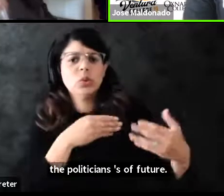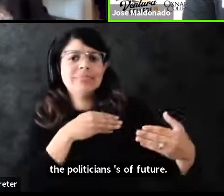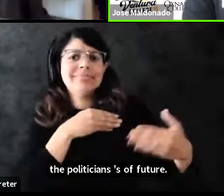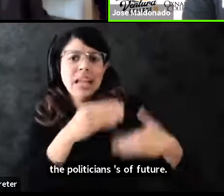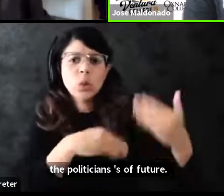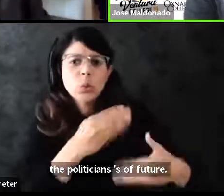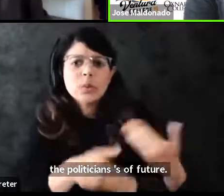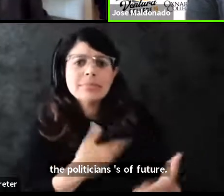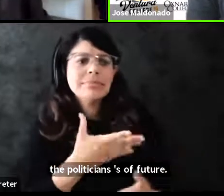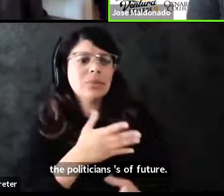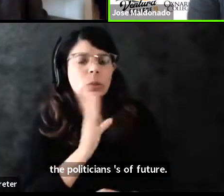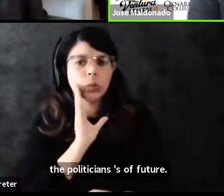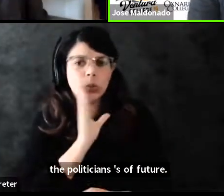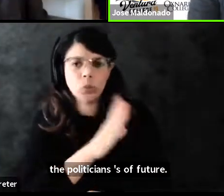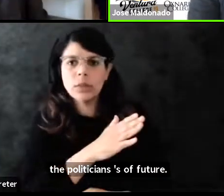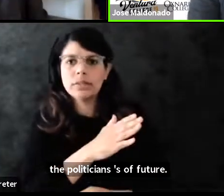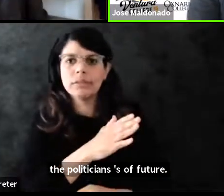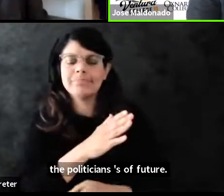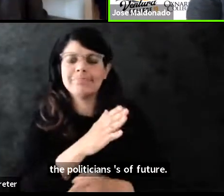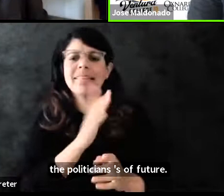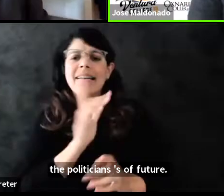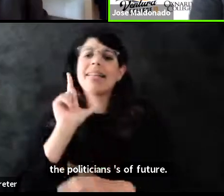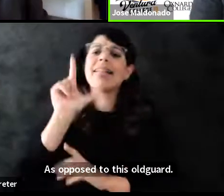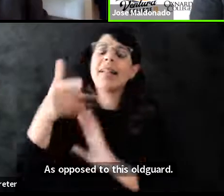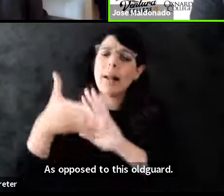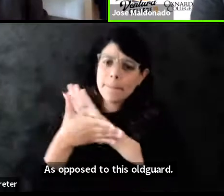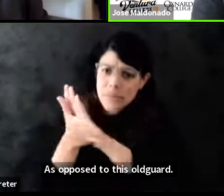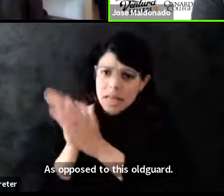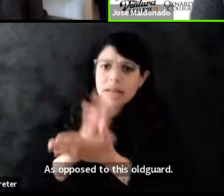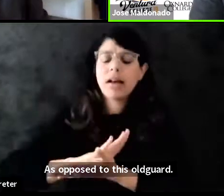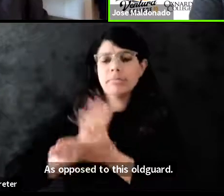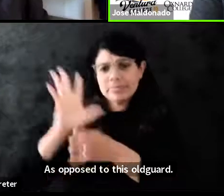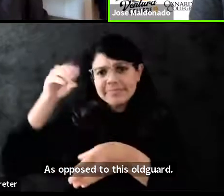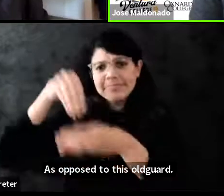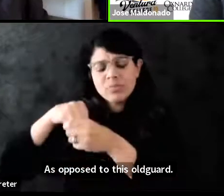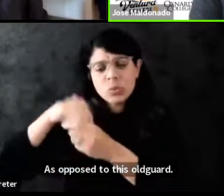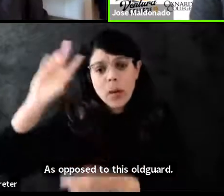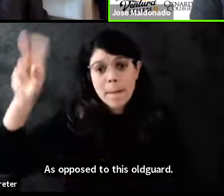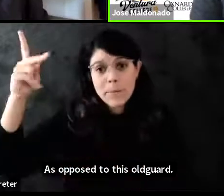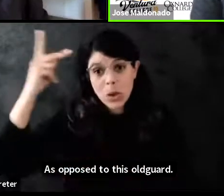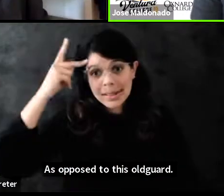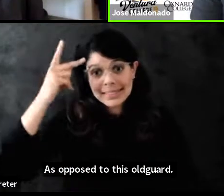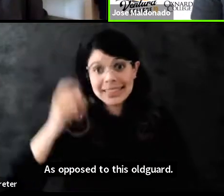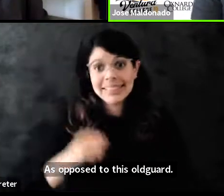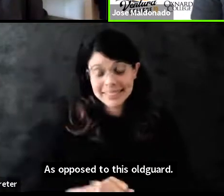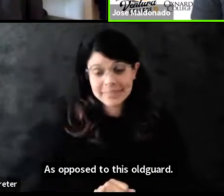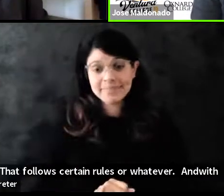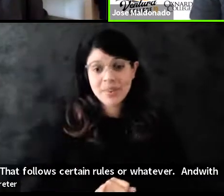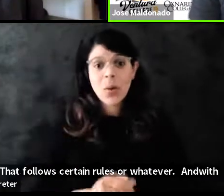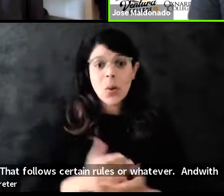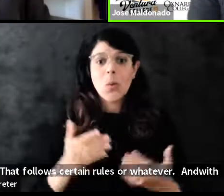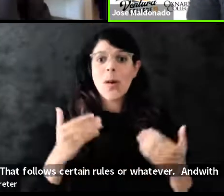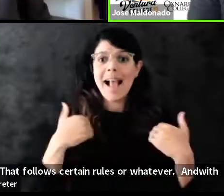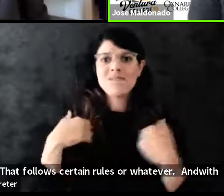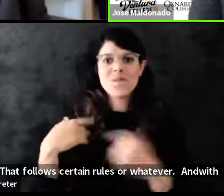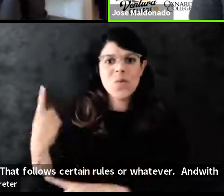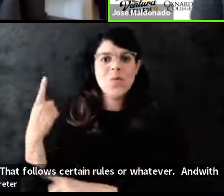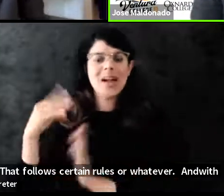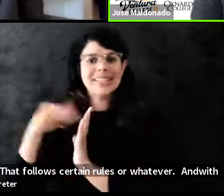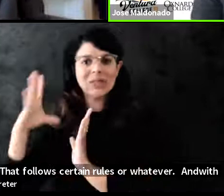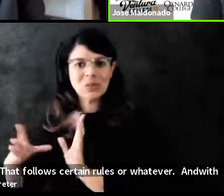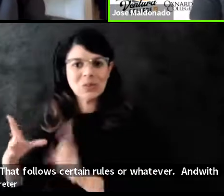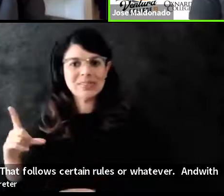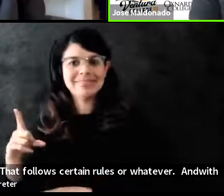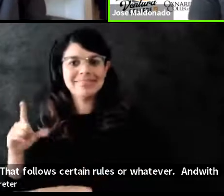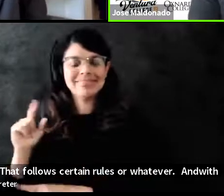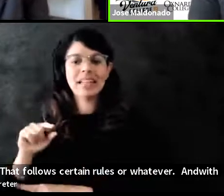certain rules or whatever. And with that being said, we have a student from Moore Park College, Gerald Richardson